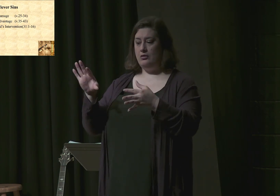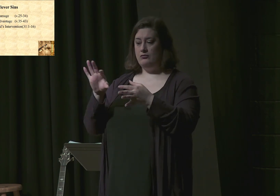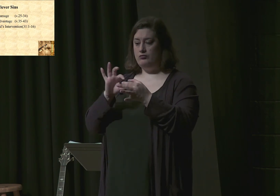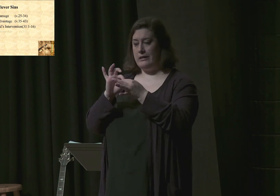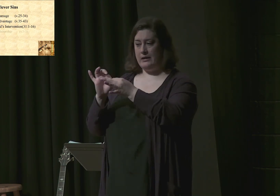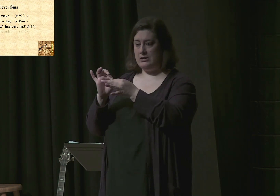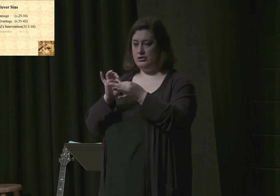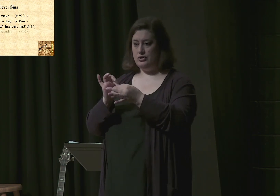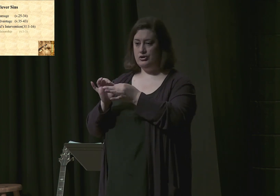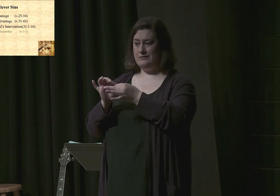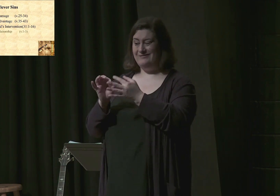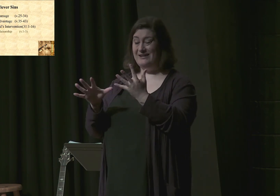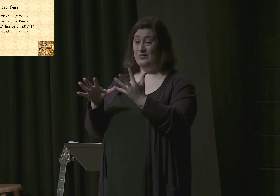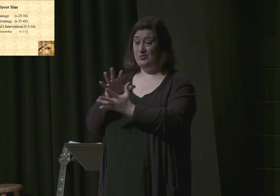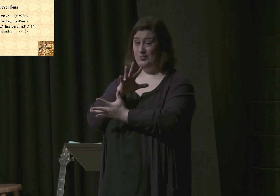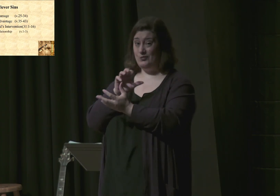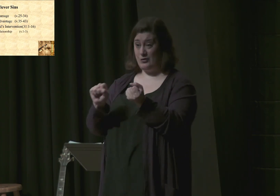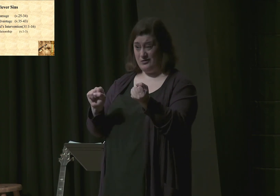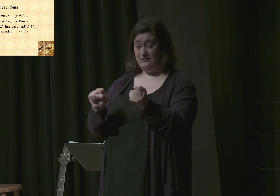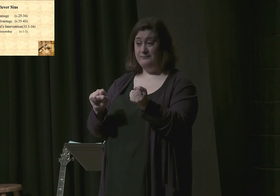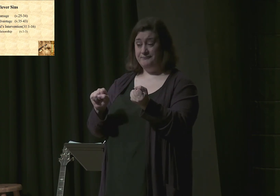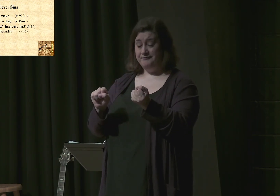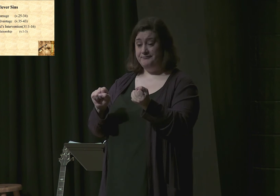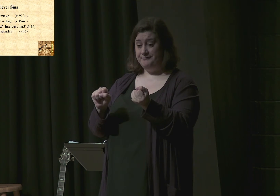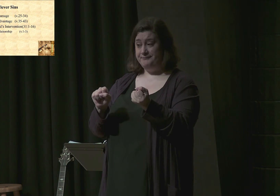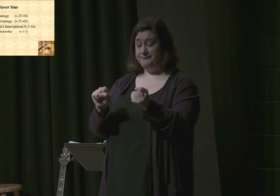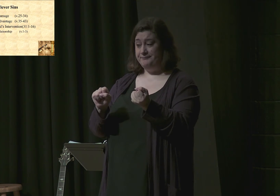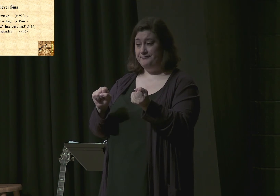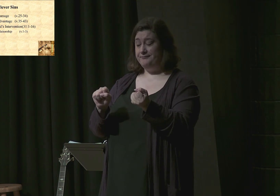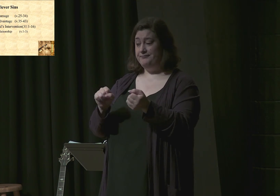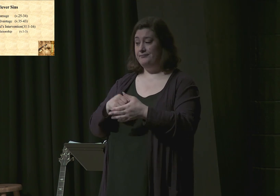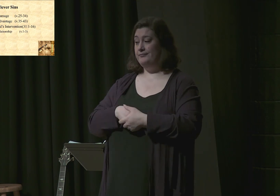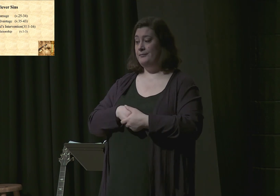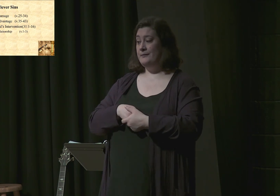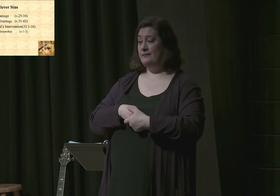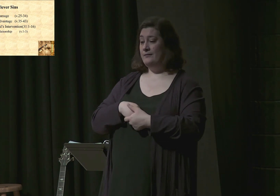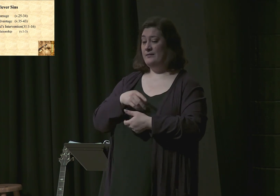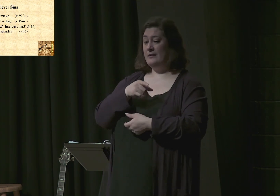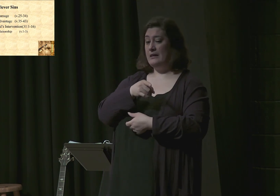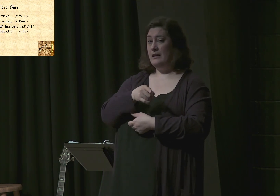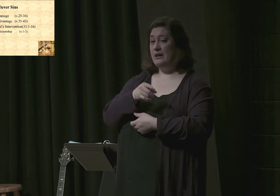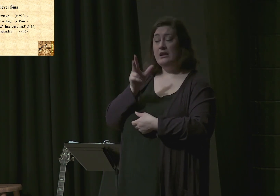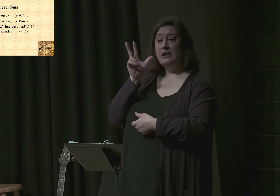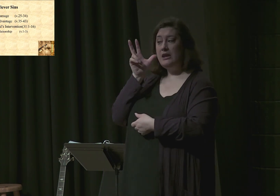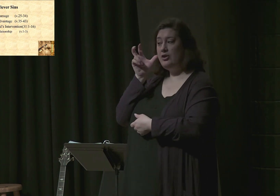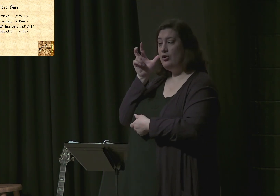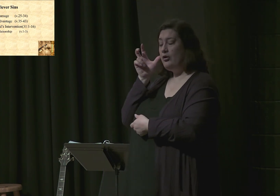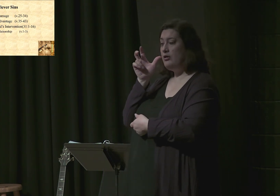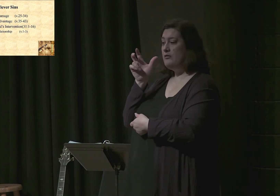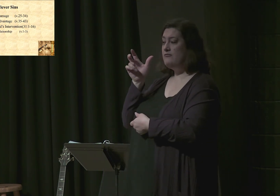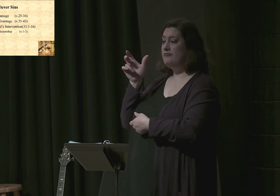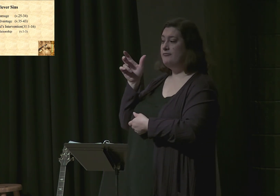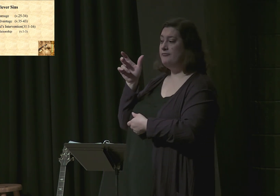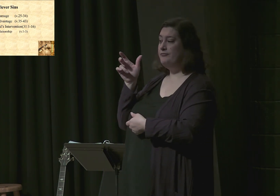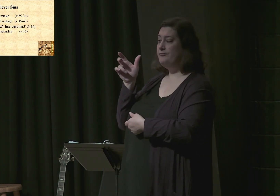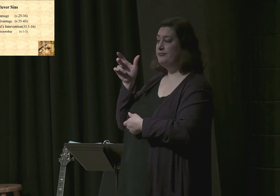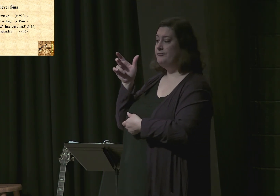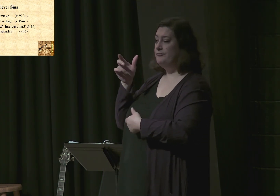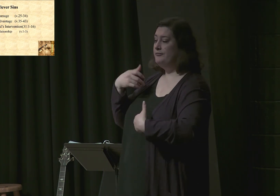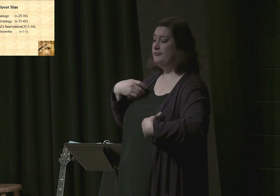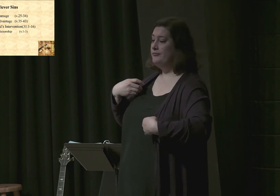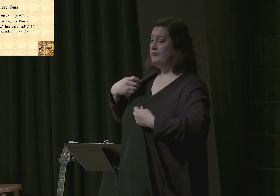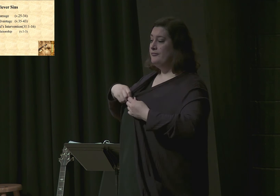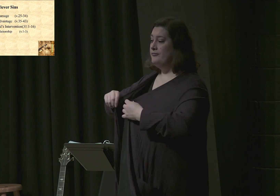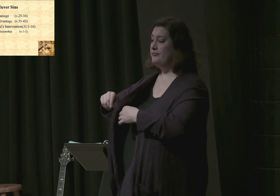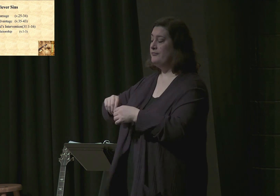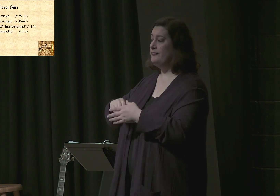the relationship. Back into verse 31. Now Jacob heard that the sons of Laban were saying,